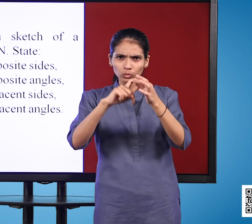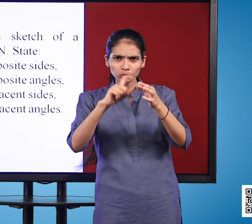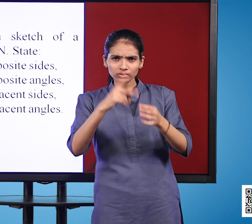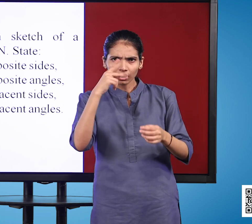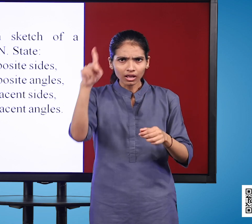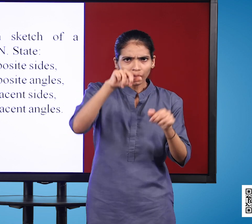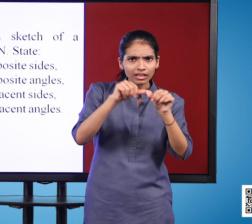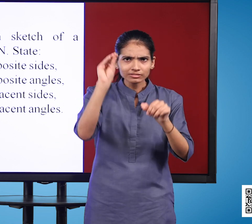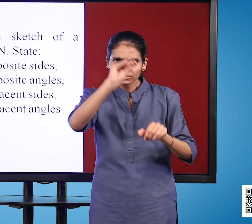A.